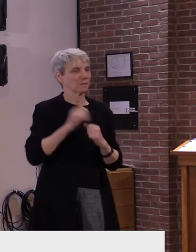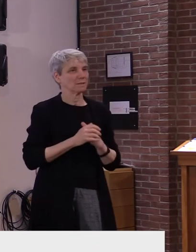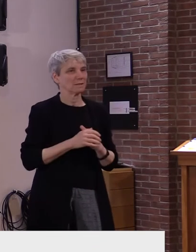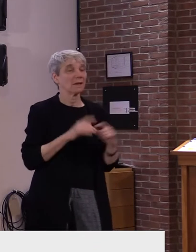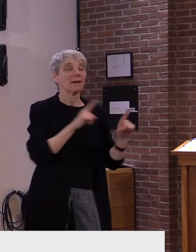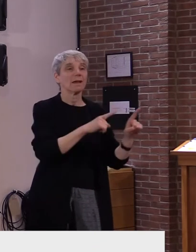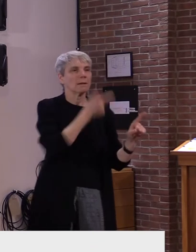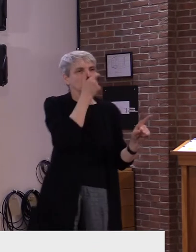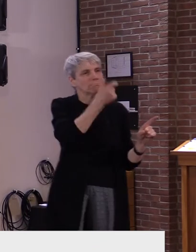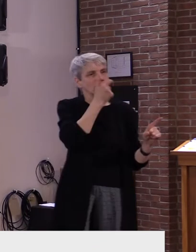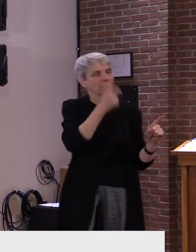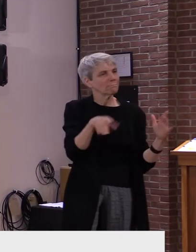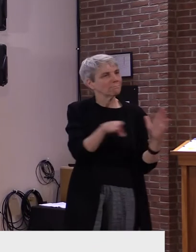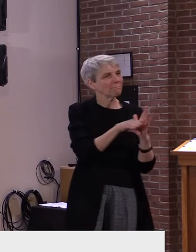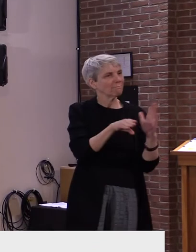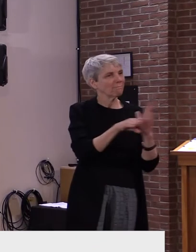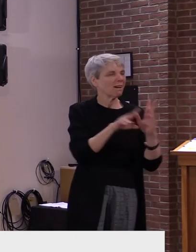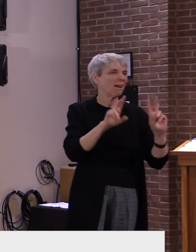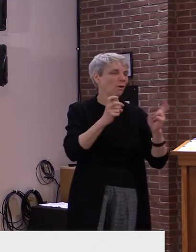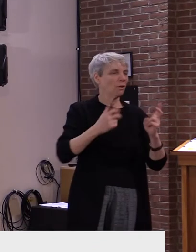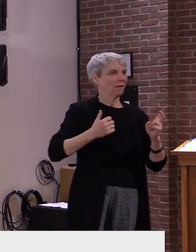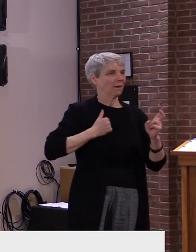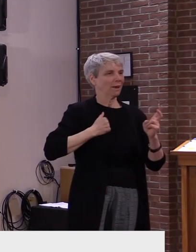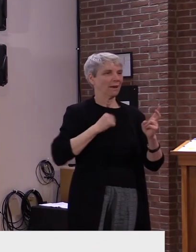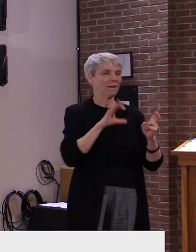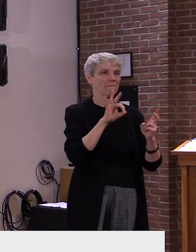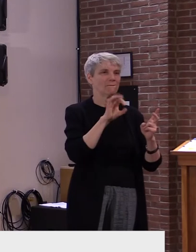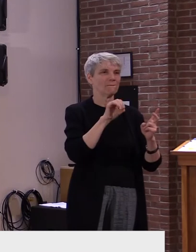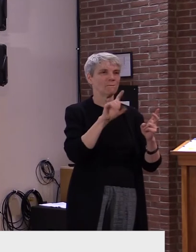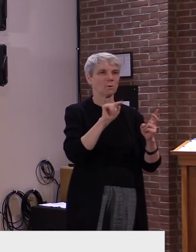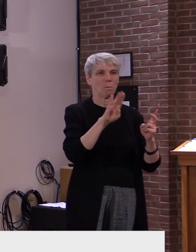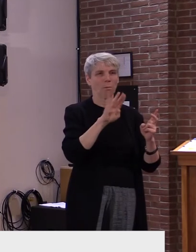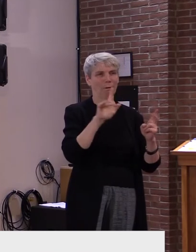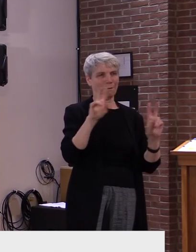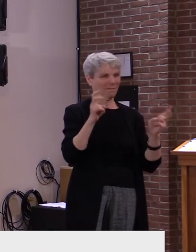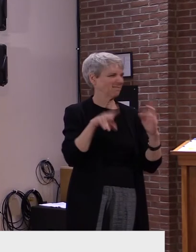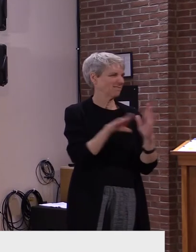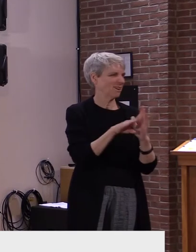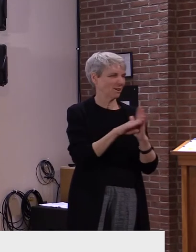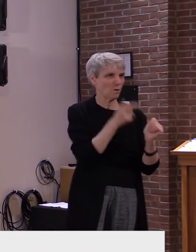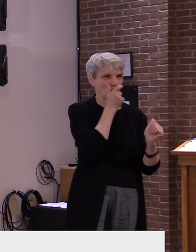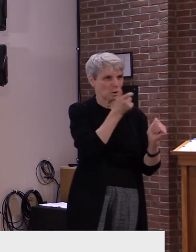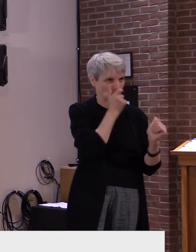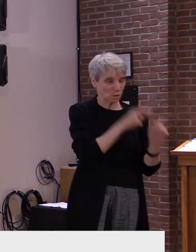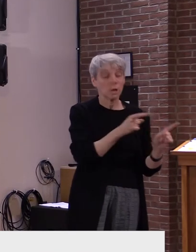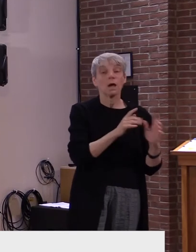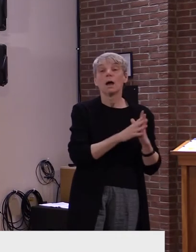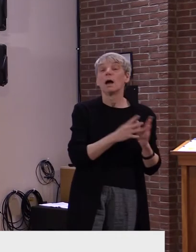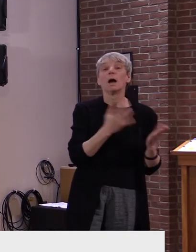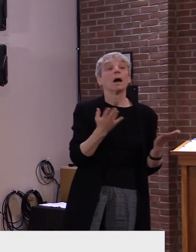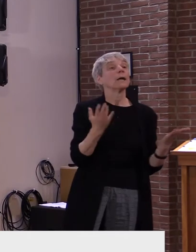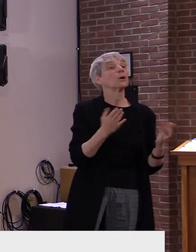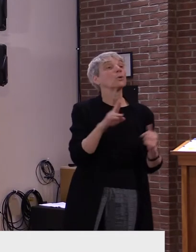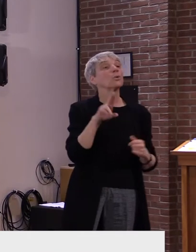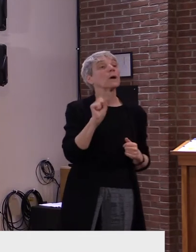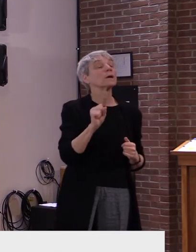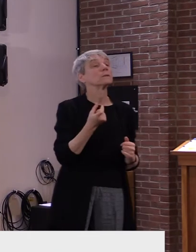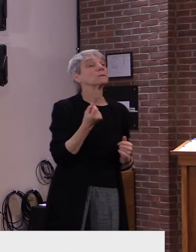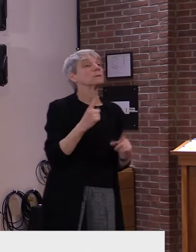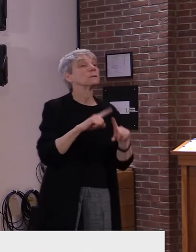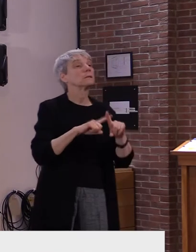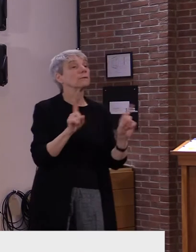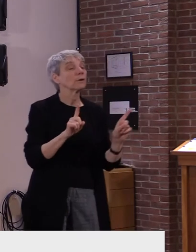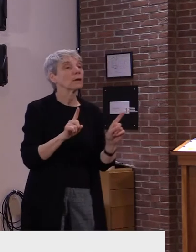canadian football games that are played that day and the one thing that's a little bit different than us here in the united states is different parts of